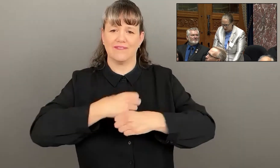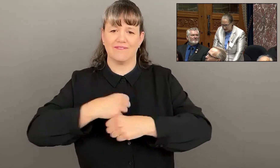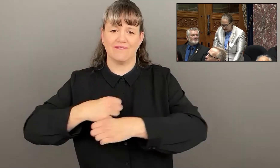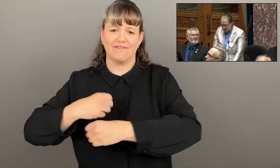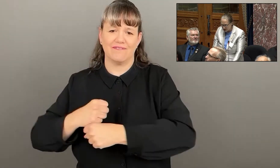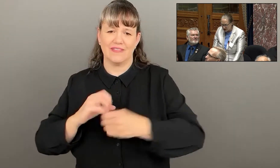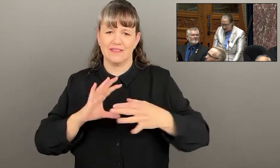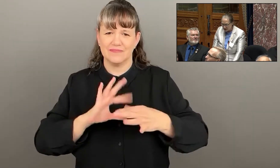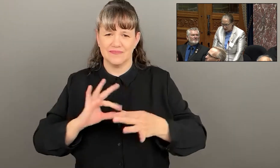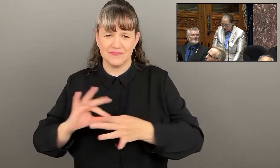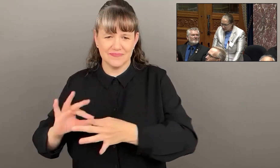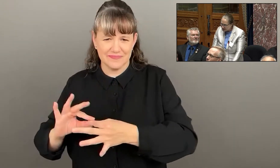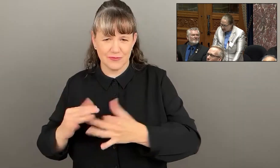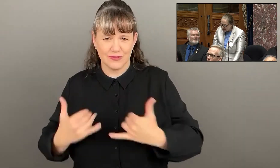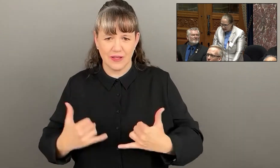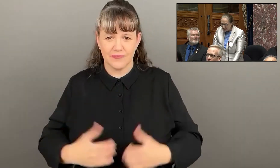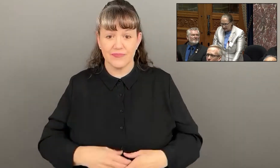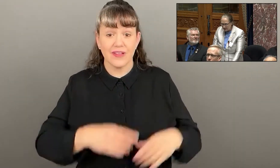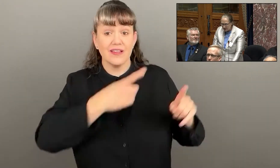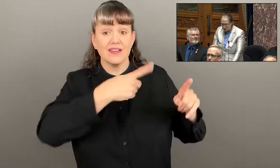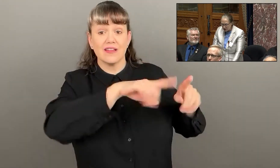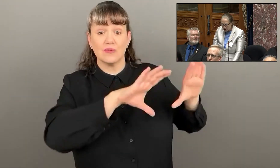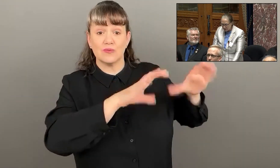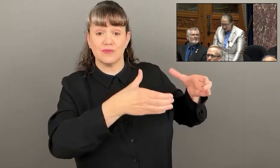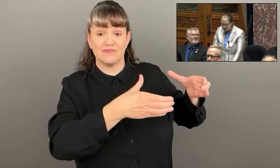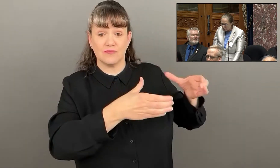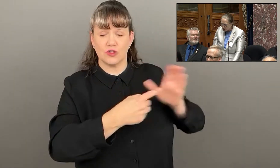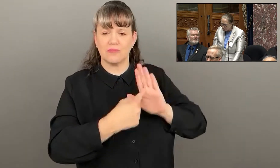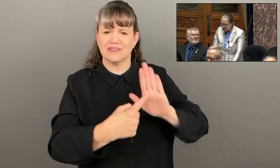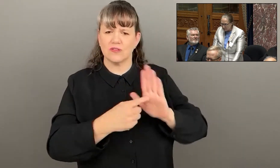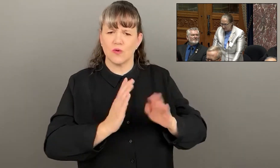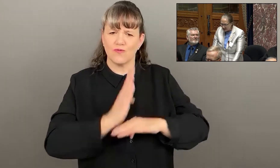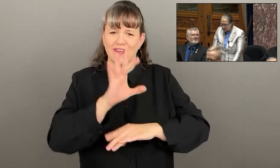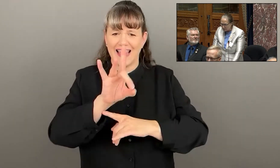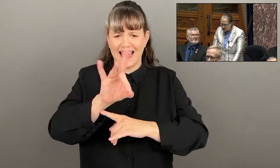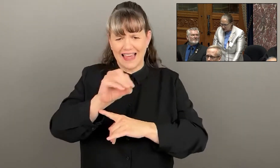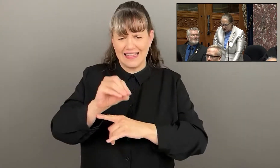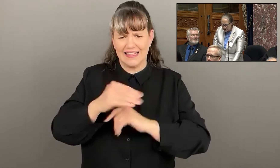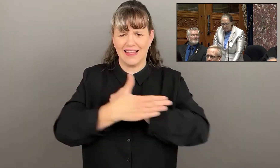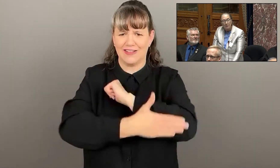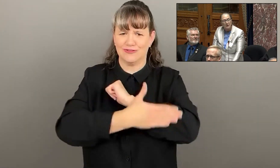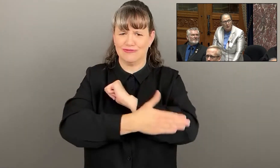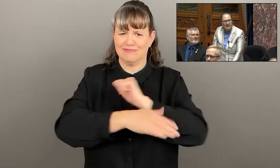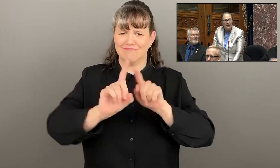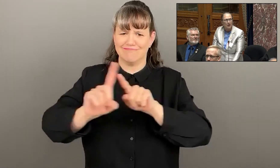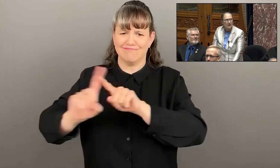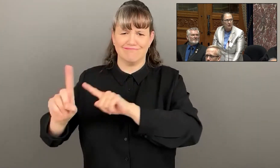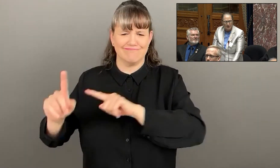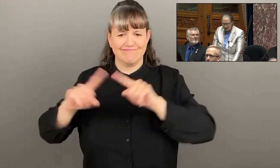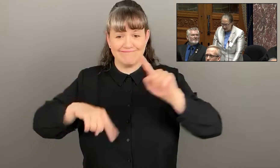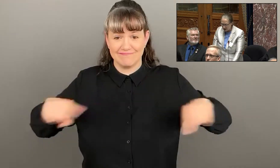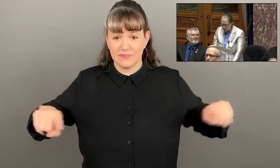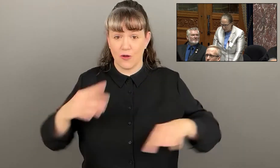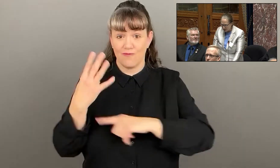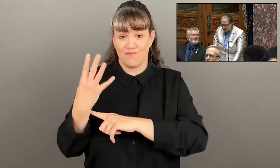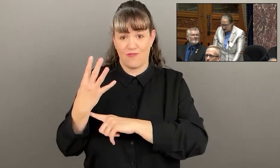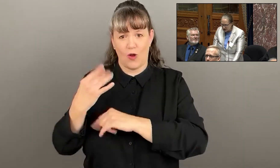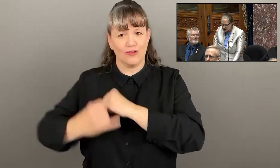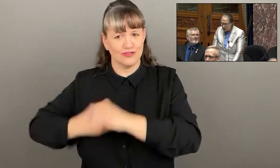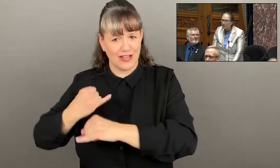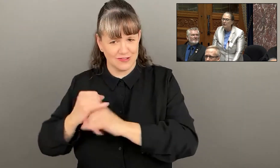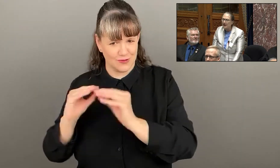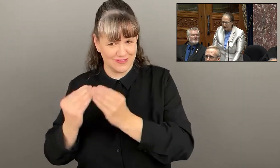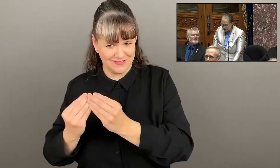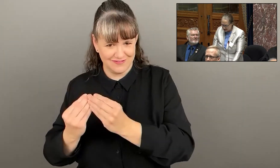international organizations. These dedicated individuals serve as vital bridges between their countries and our